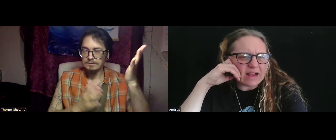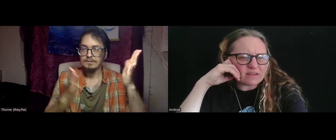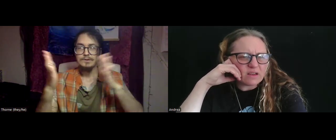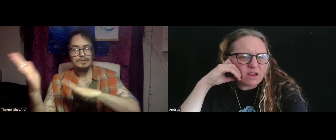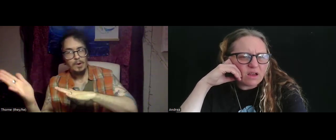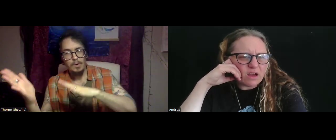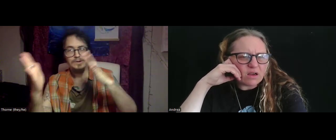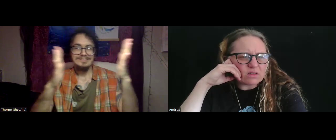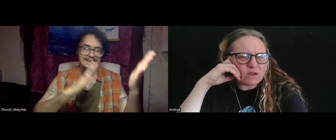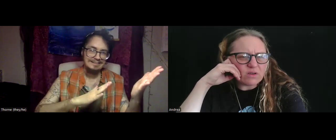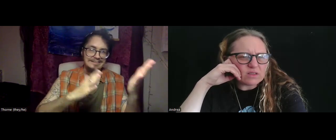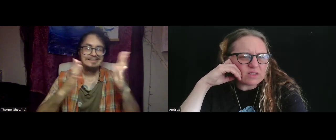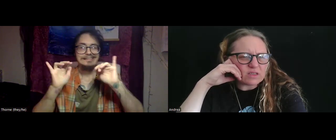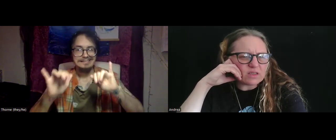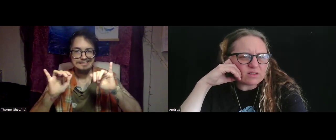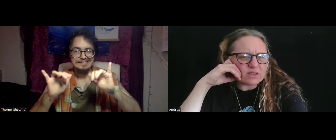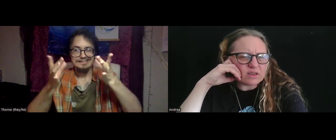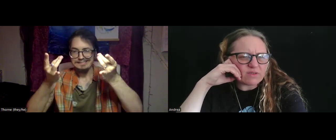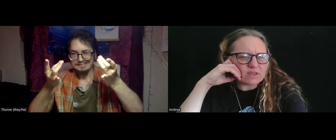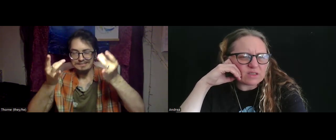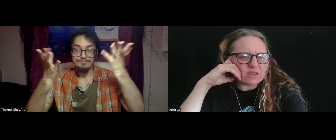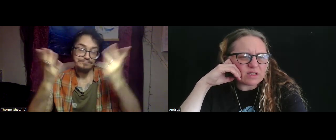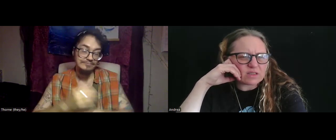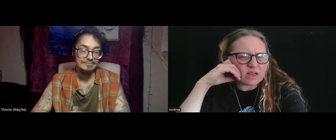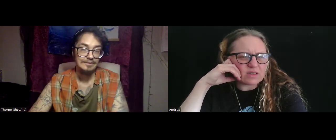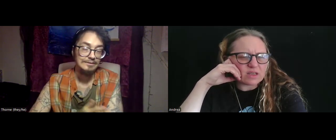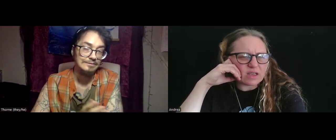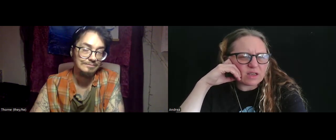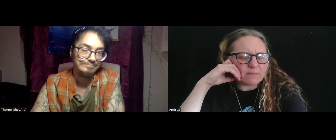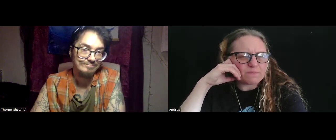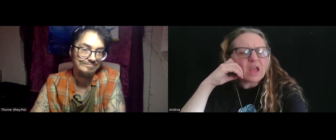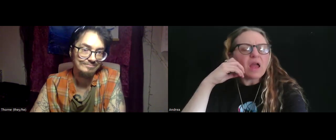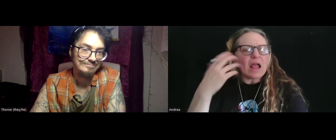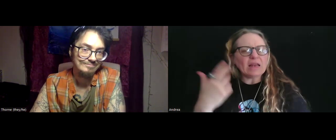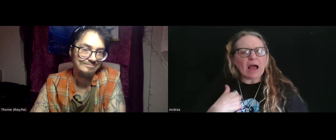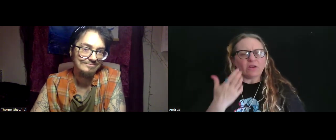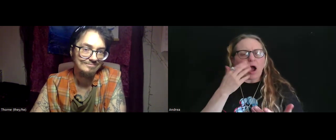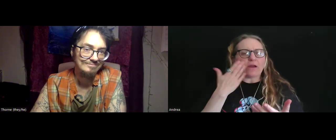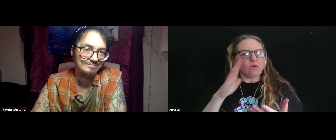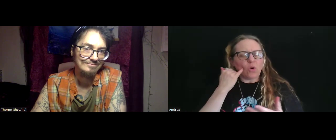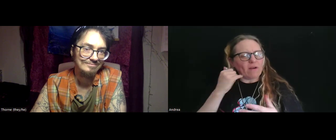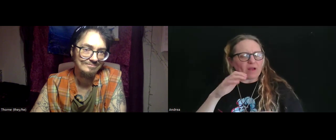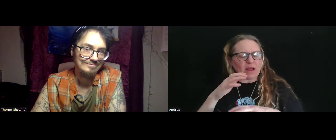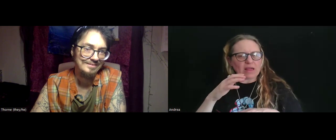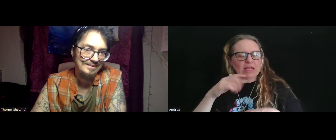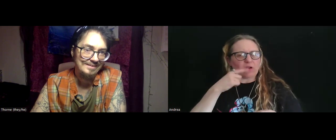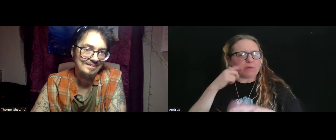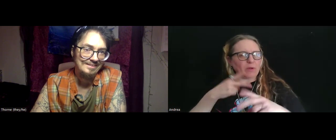flat. So it's just there's these differences and it's kind of sticky. Yeah. And I don't know if hearing people are